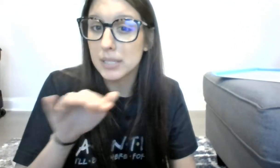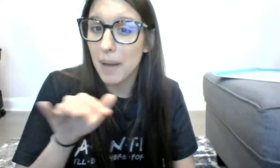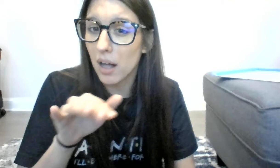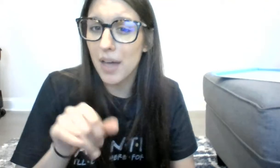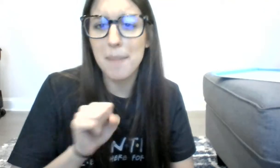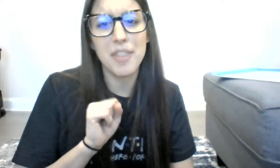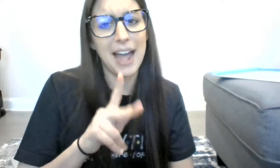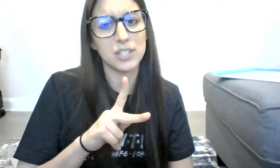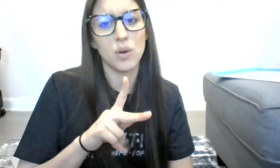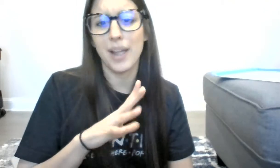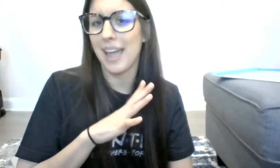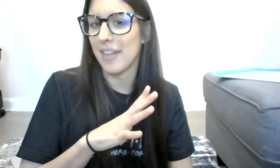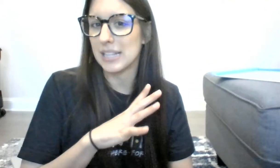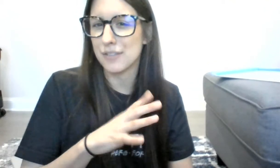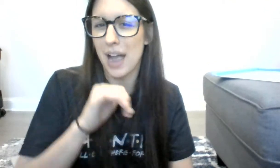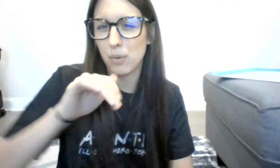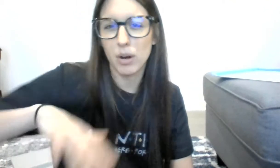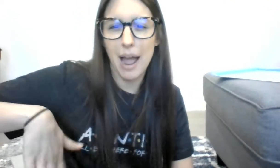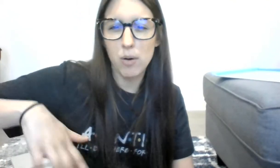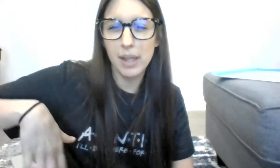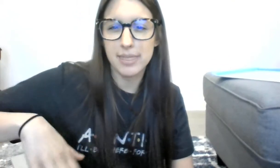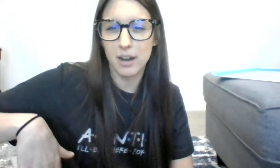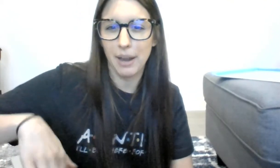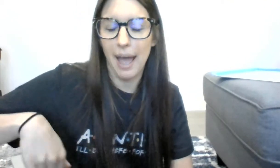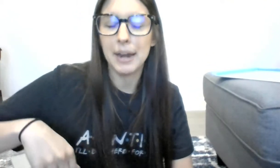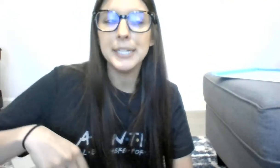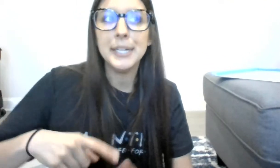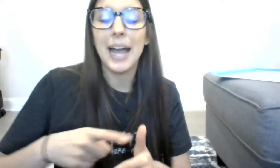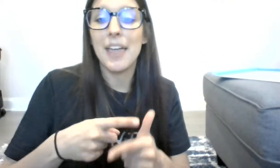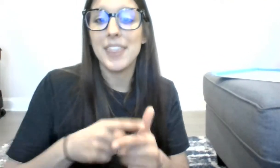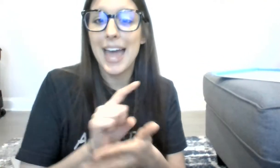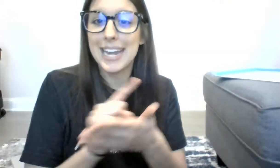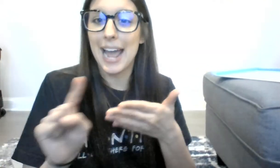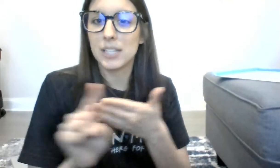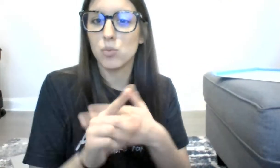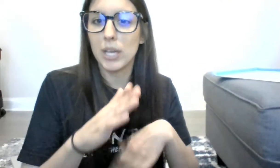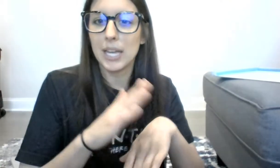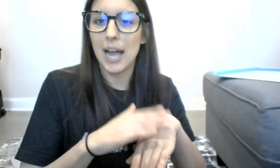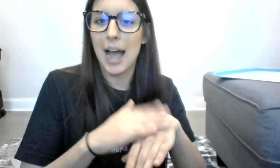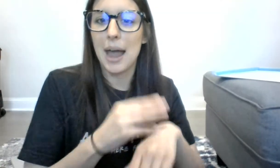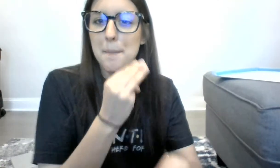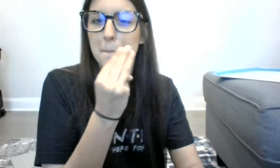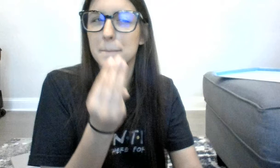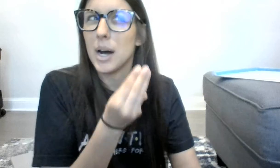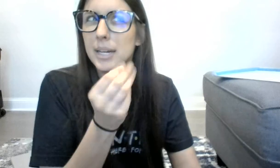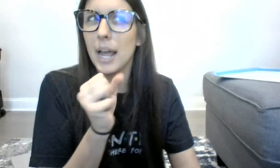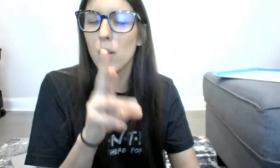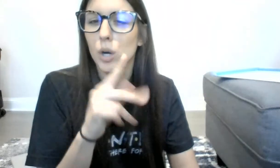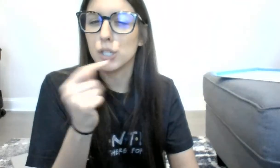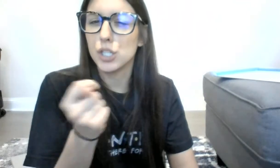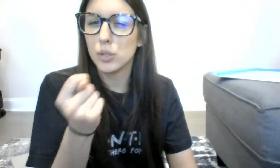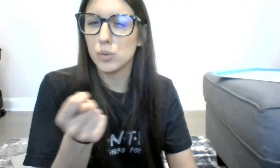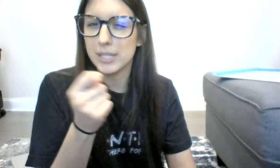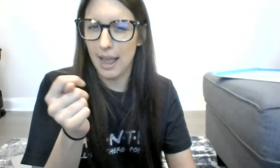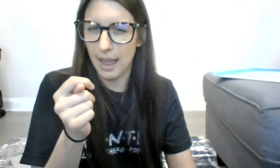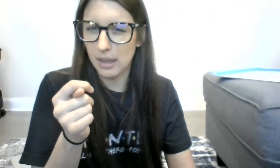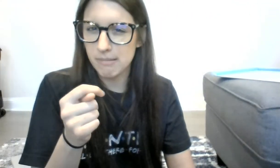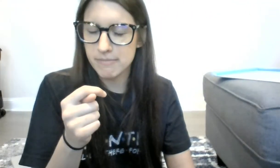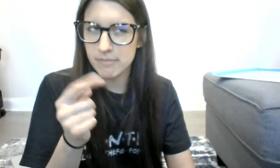spell them, that's okay, that's fine. We're not quite there yet. And then next week on Monday or Tuesday, I think